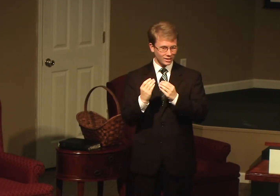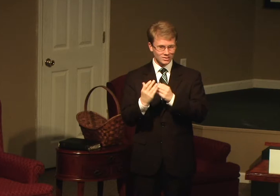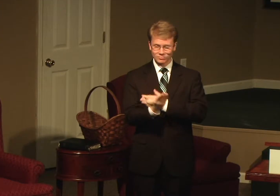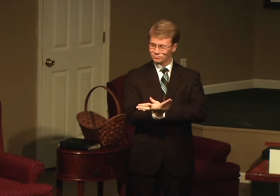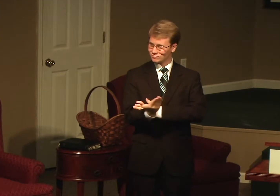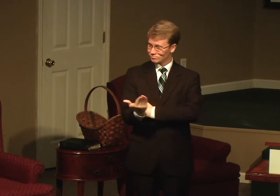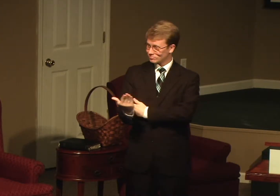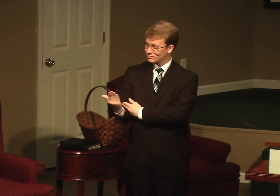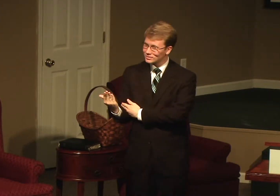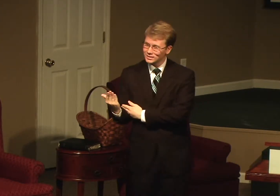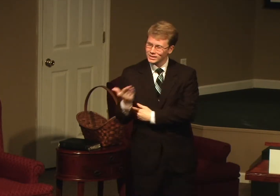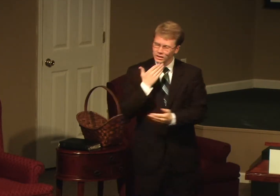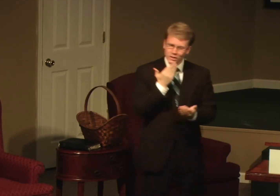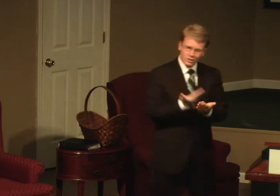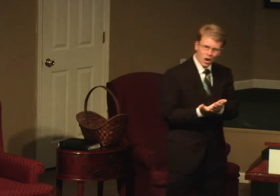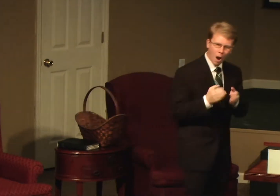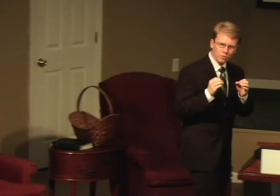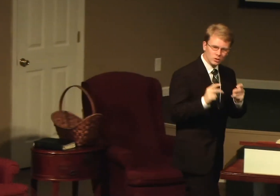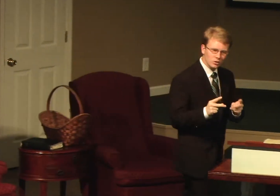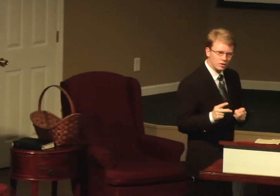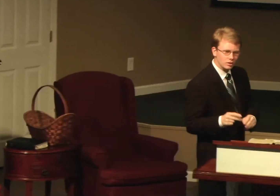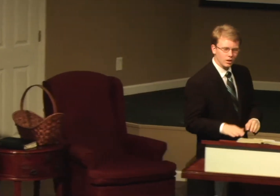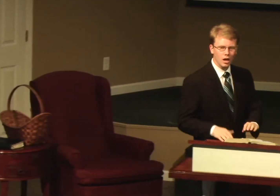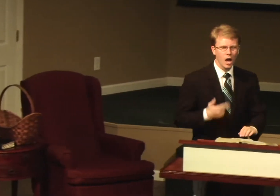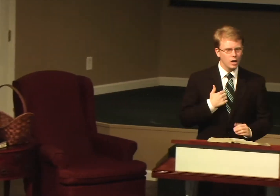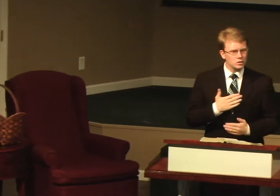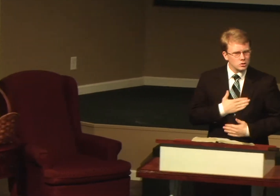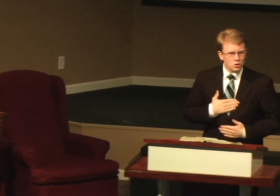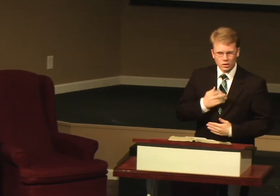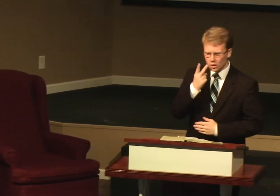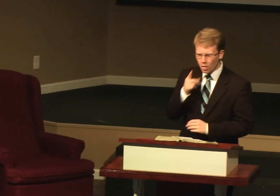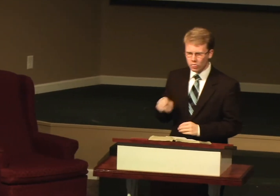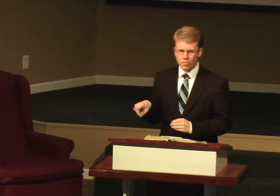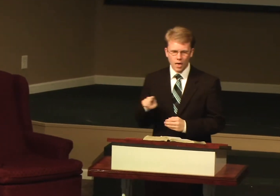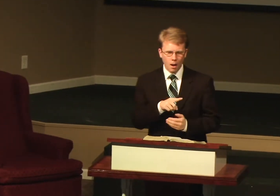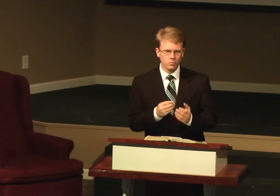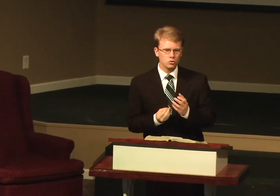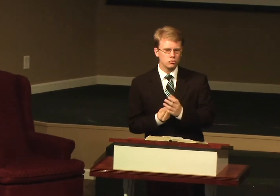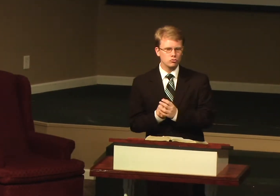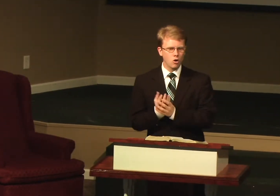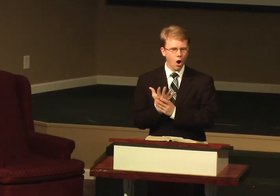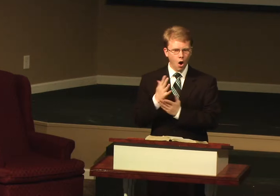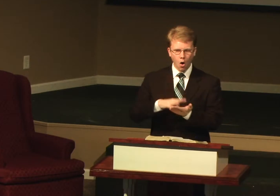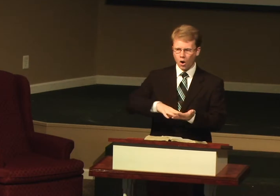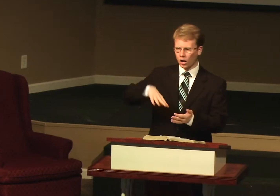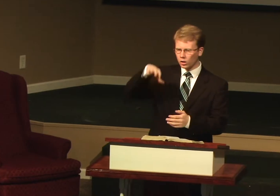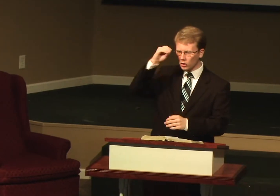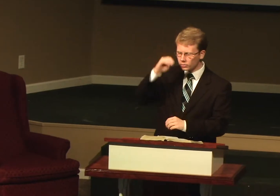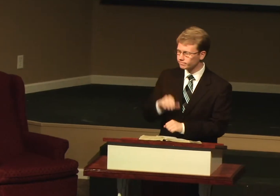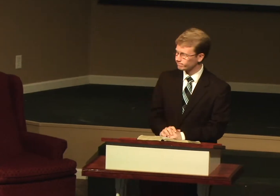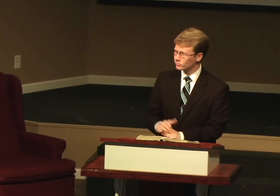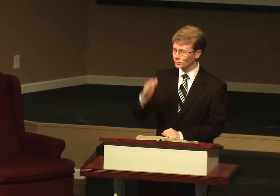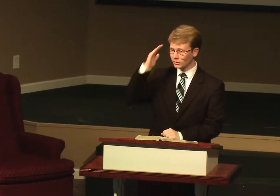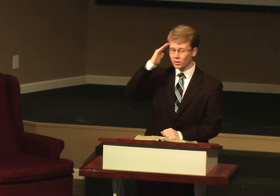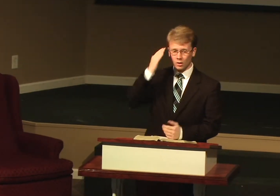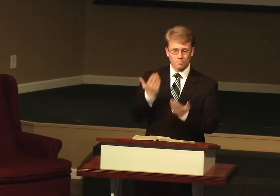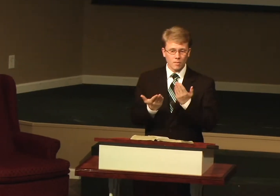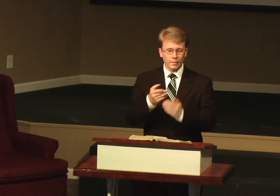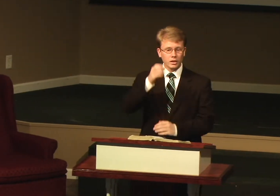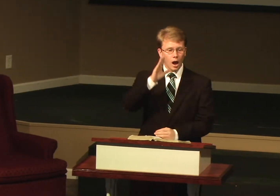Bible study during class in the morning. And that was a good opportunity for them. I enjoy watching them grow and learning the things of